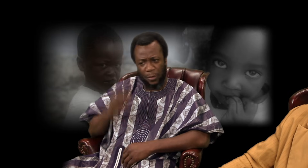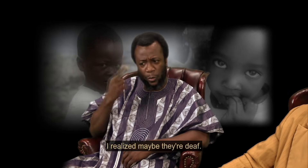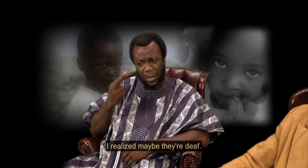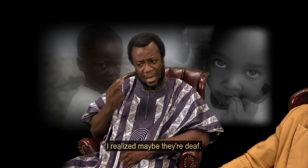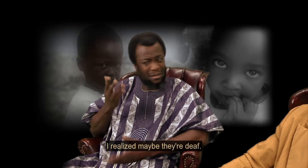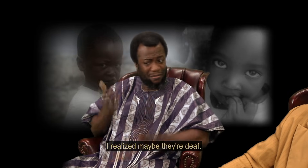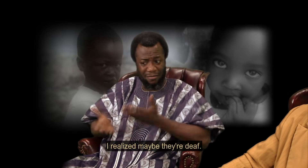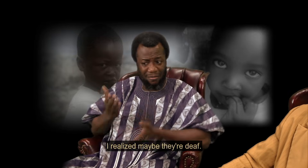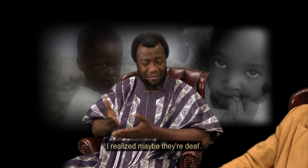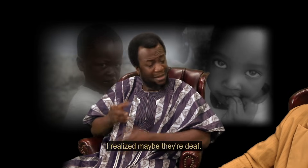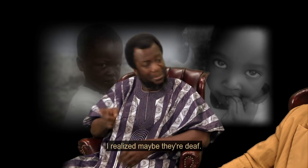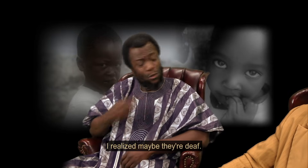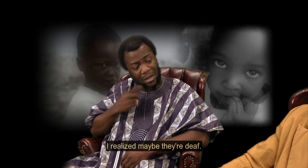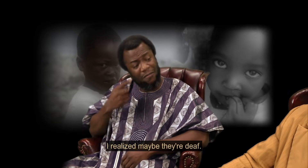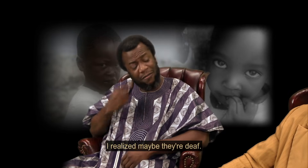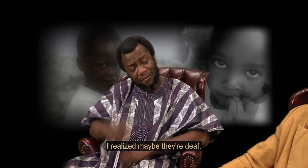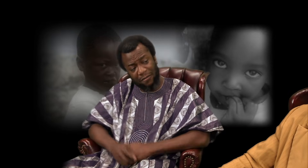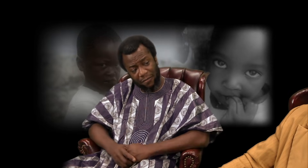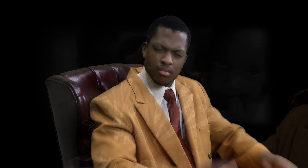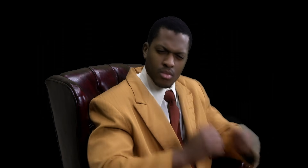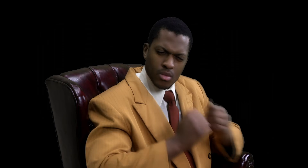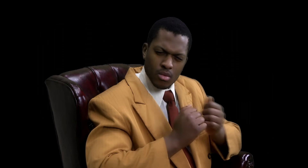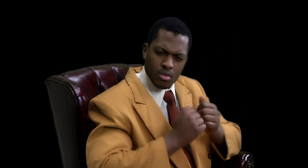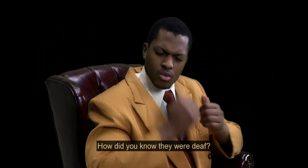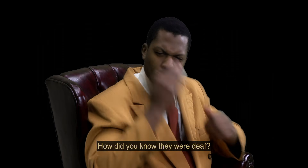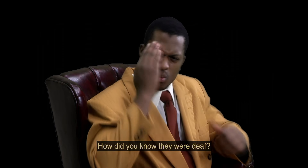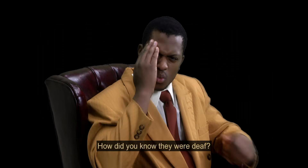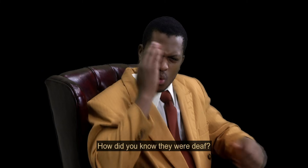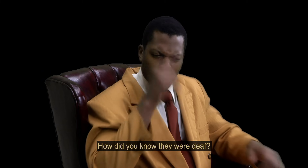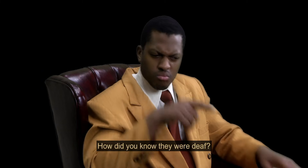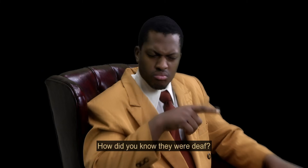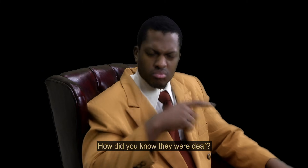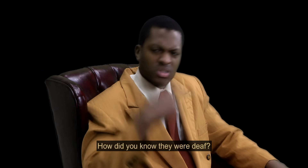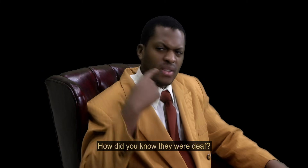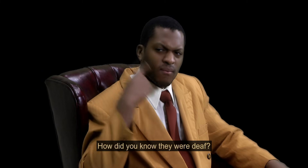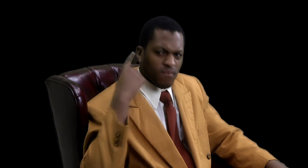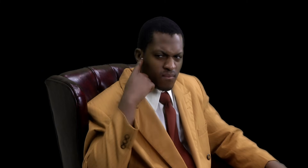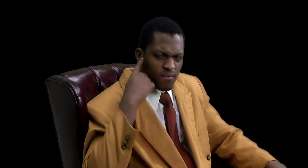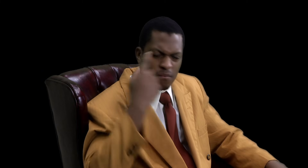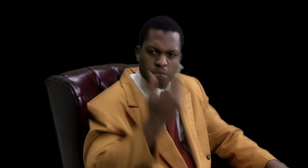I realized maybe they're deaf. How did you know they're deaf?